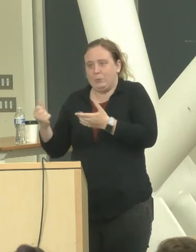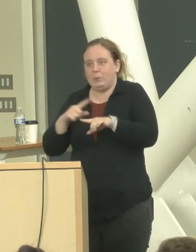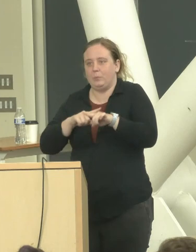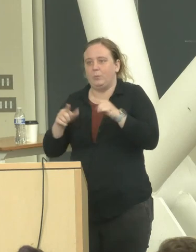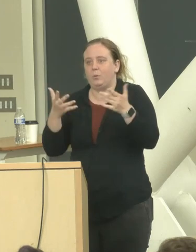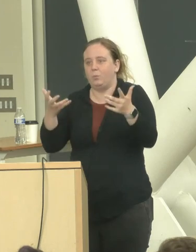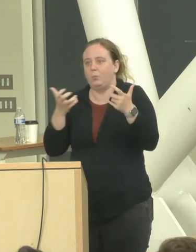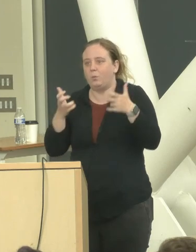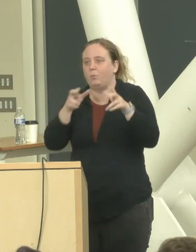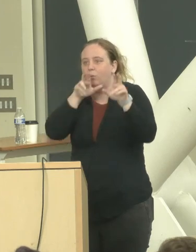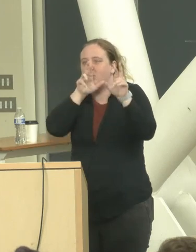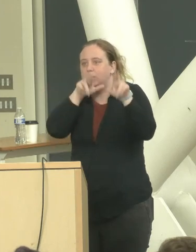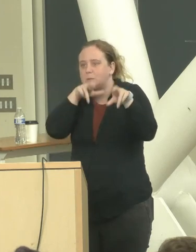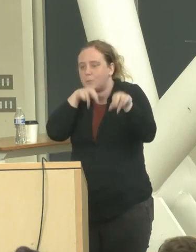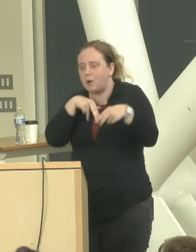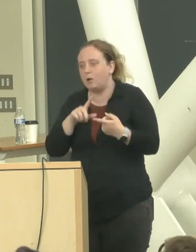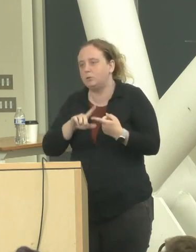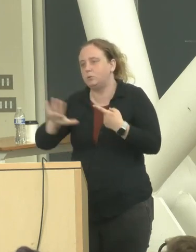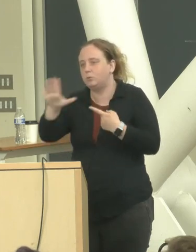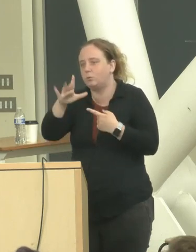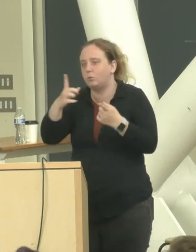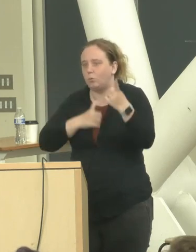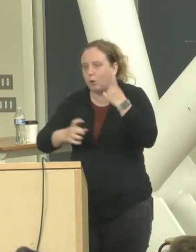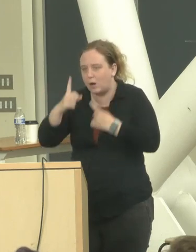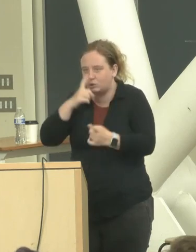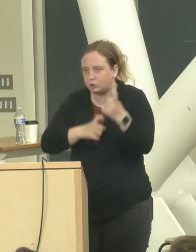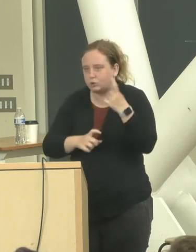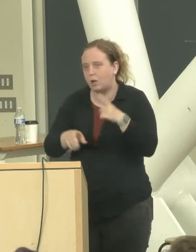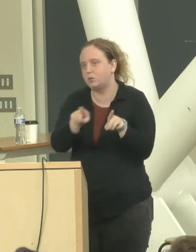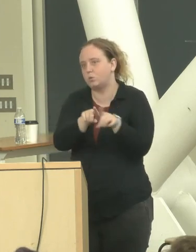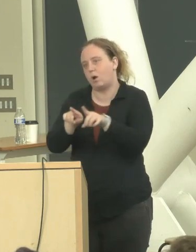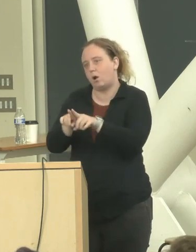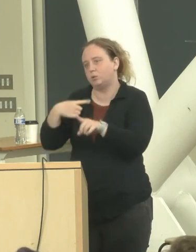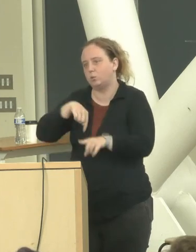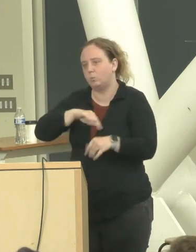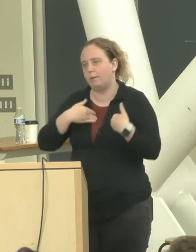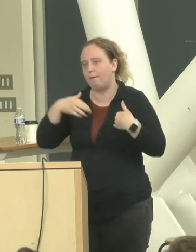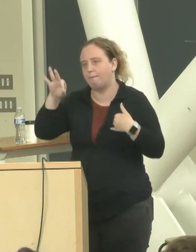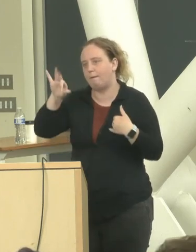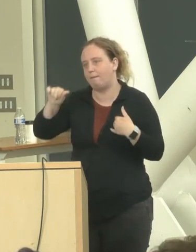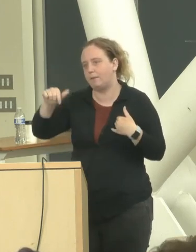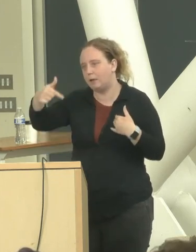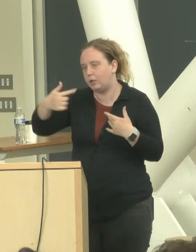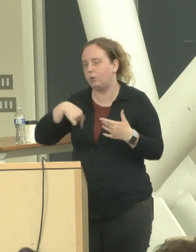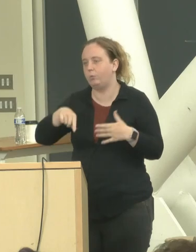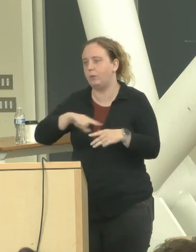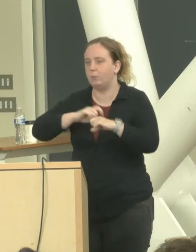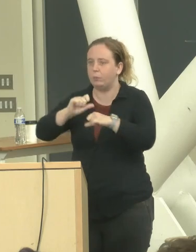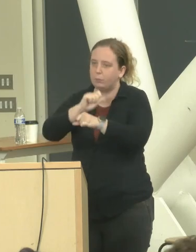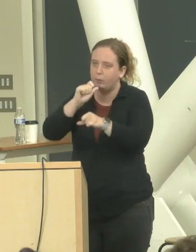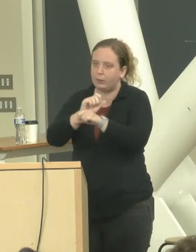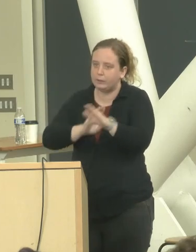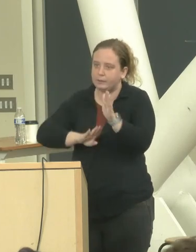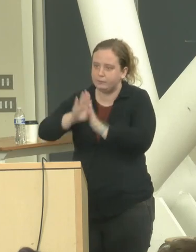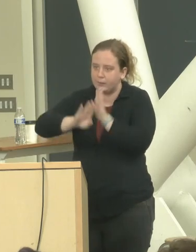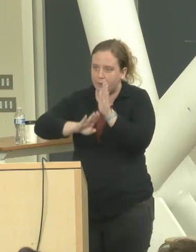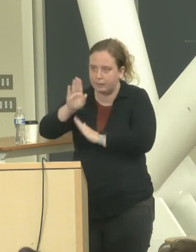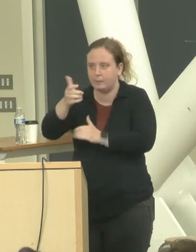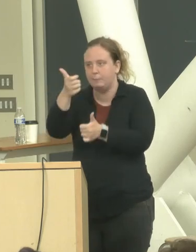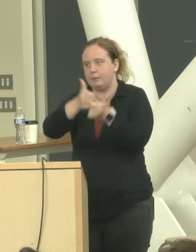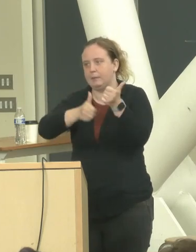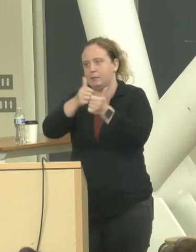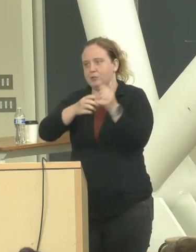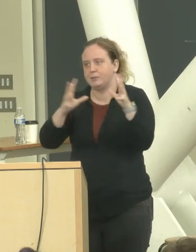be responsive to that. We also have an FAQ that we're working, that we're populating, that we're maturing. Each session that we have, each question that we